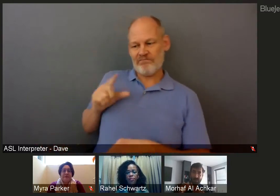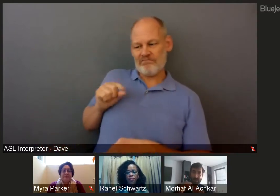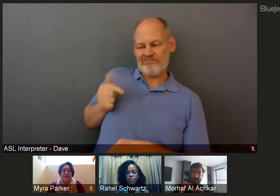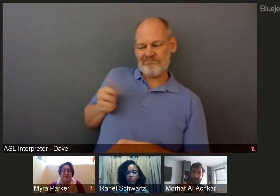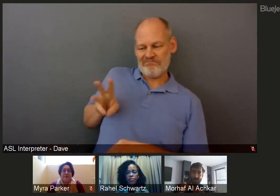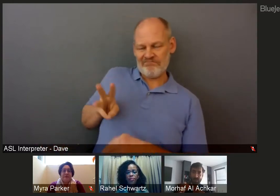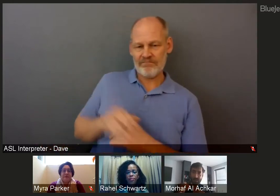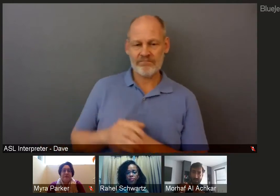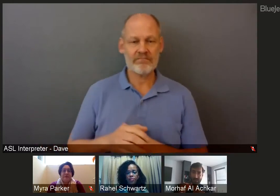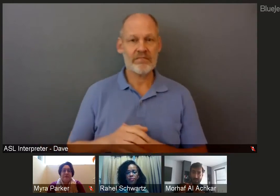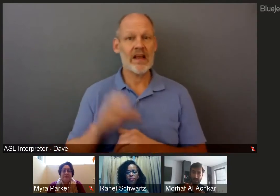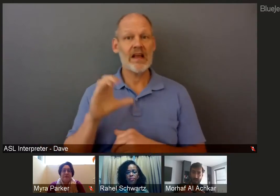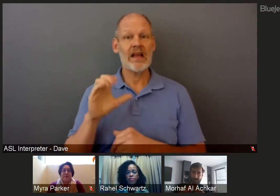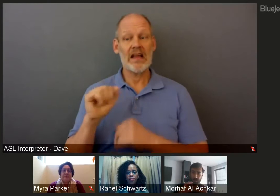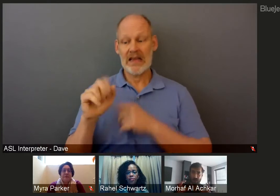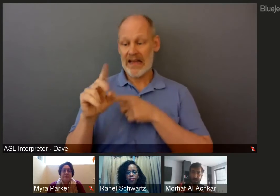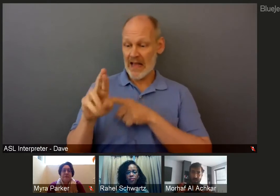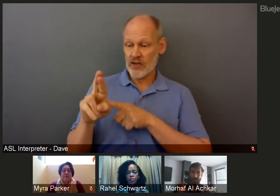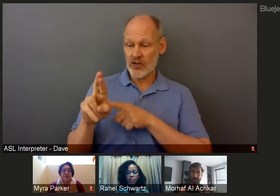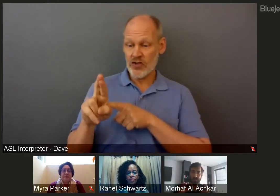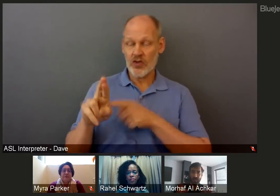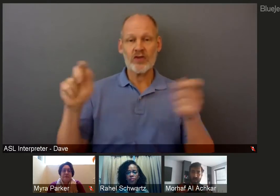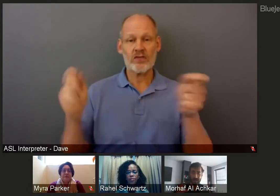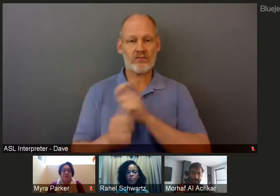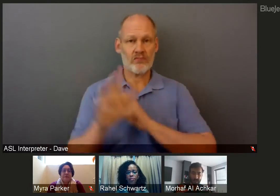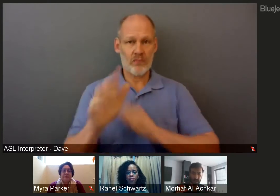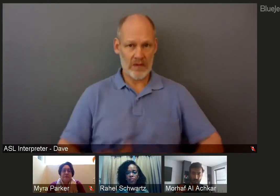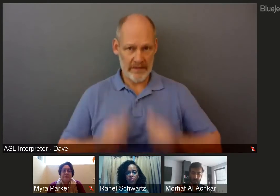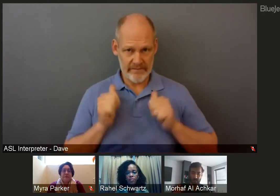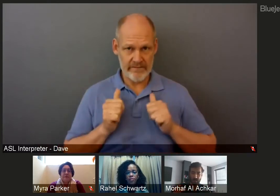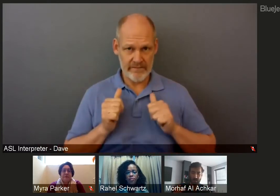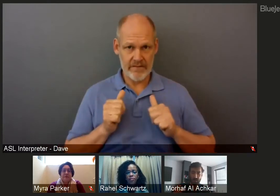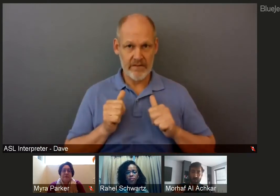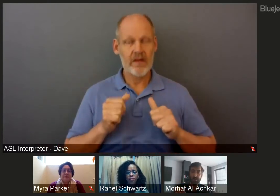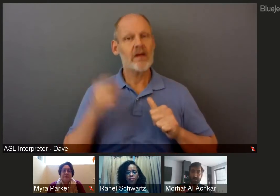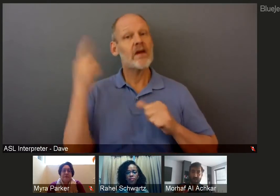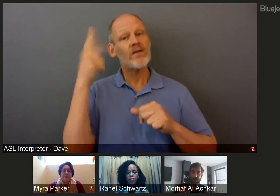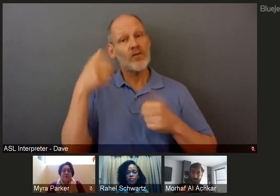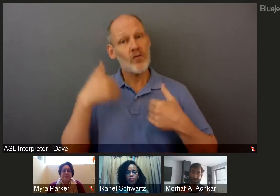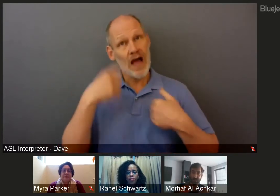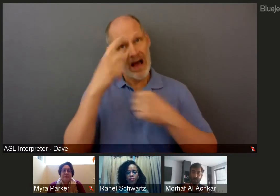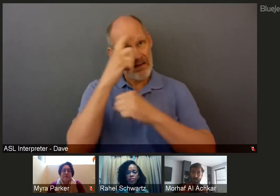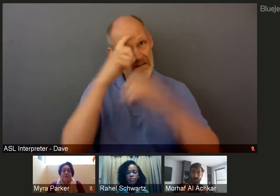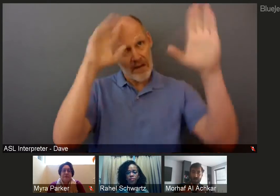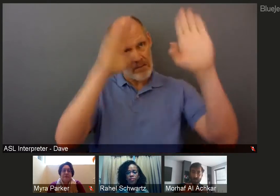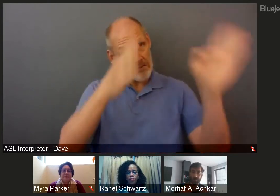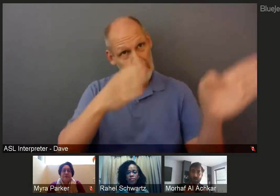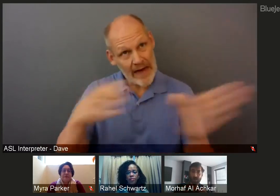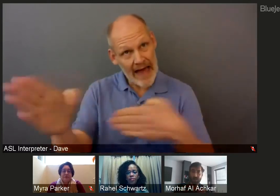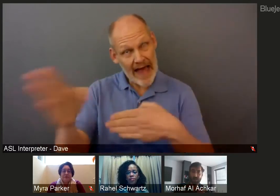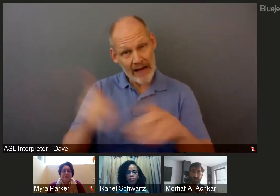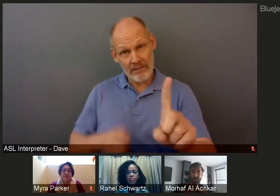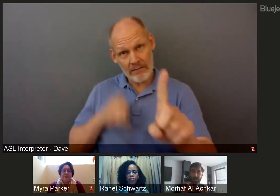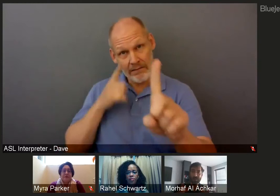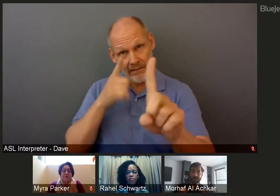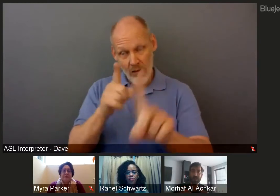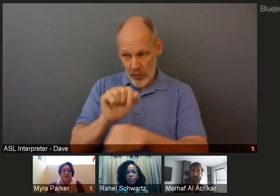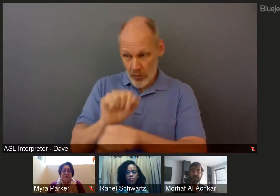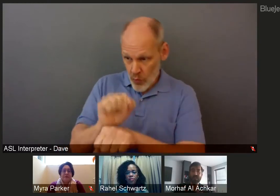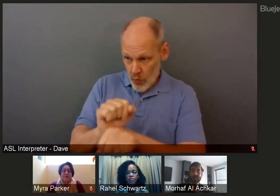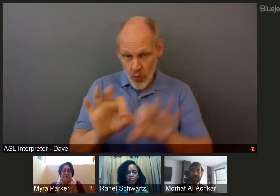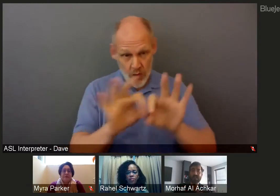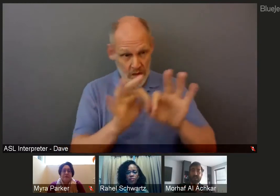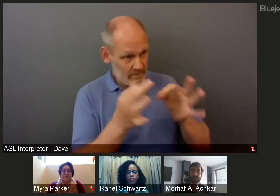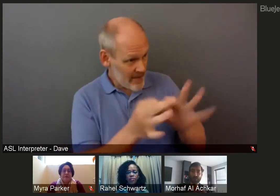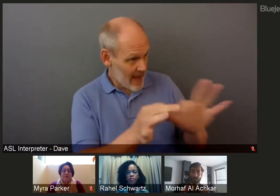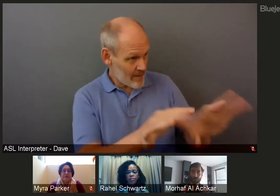gets the person into a crisis. You have a project, you have a plan, you want to live, you have work that you're doing, you have family that